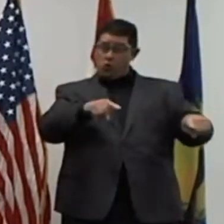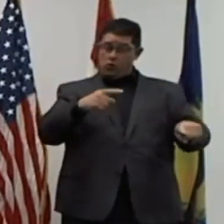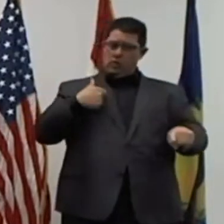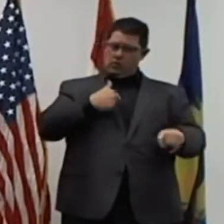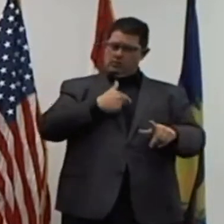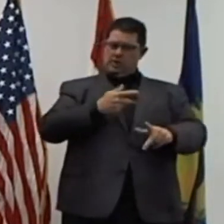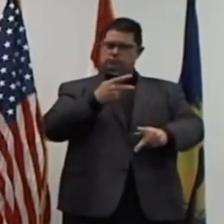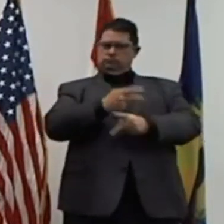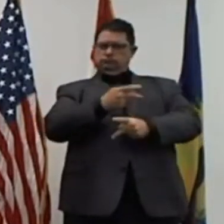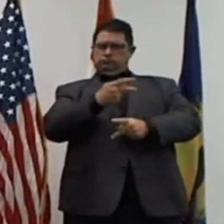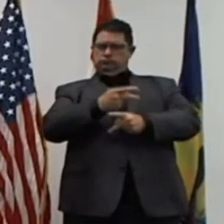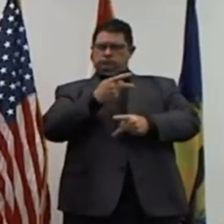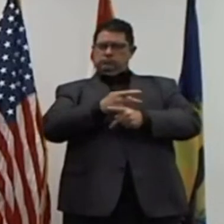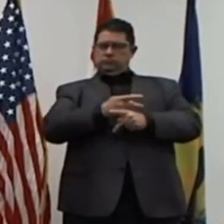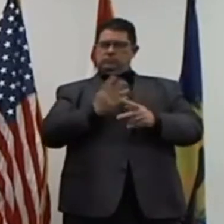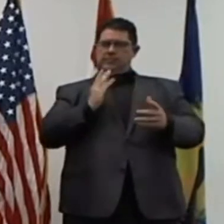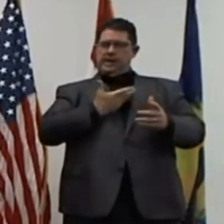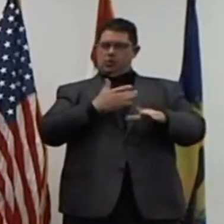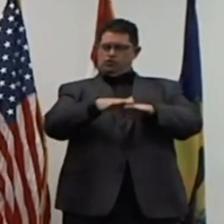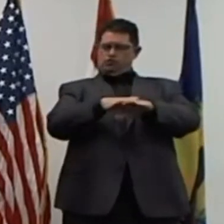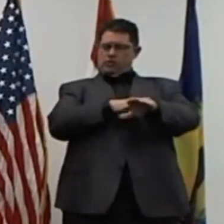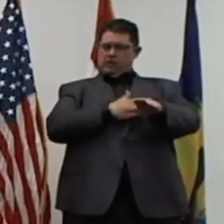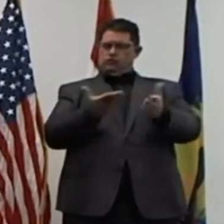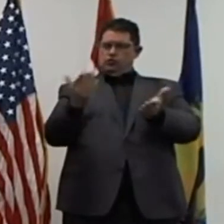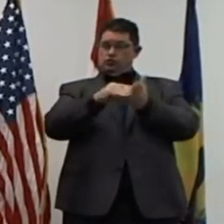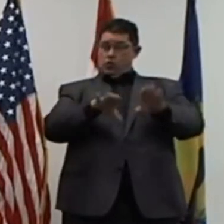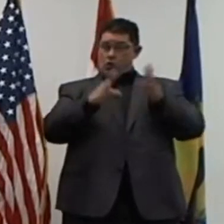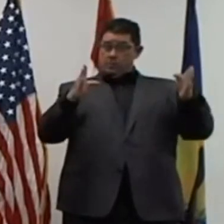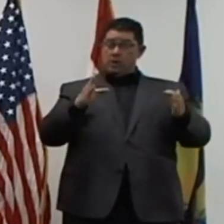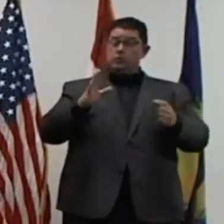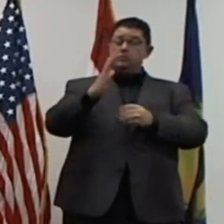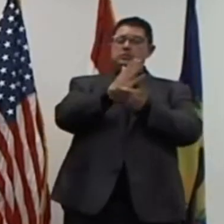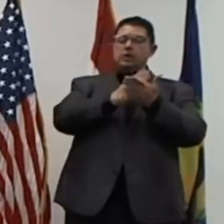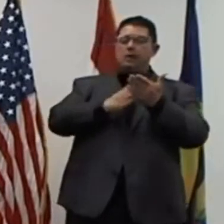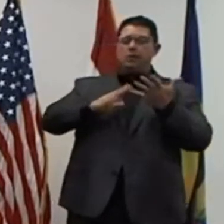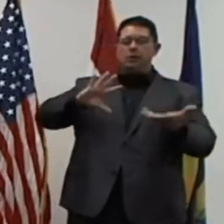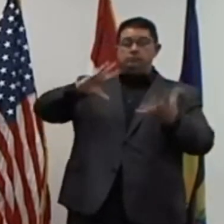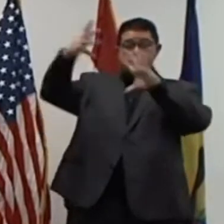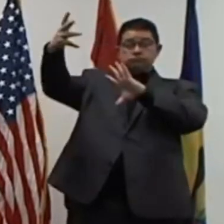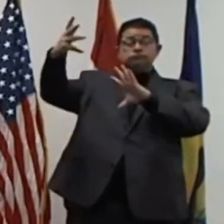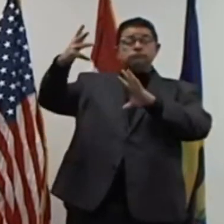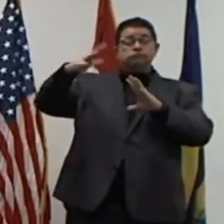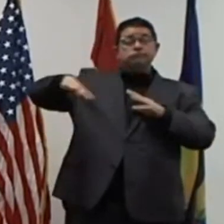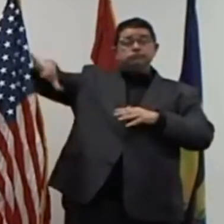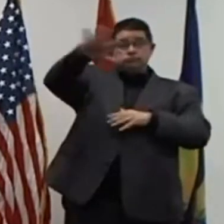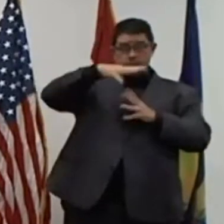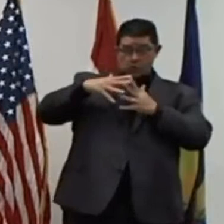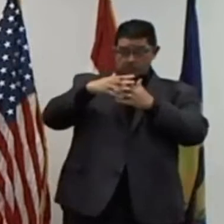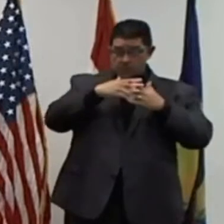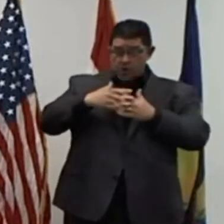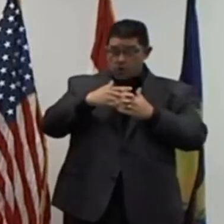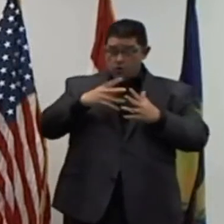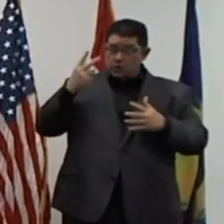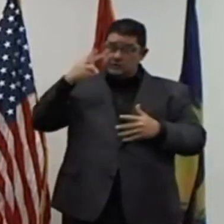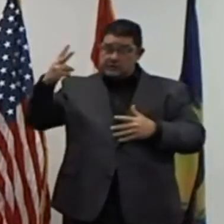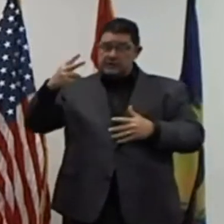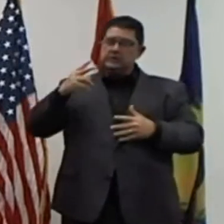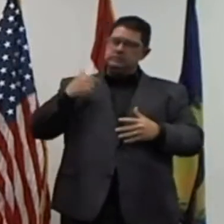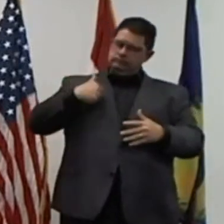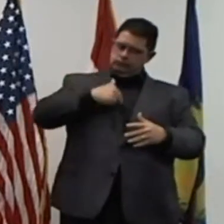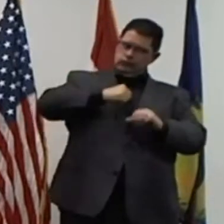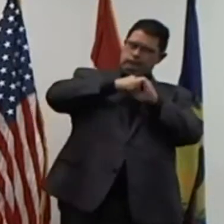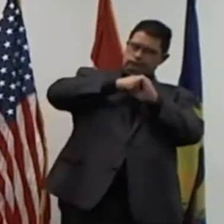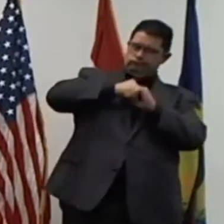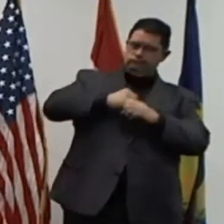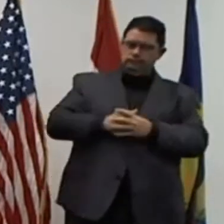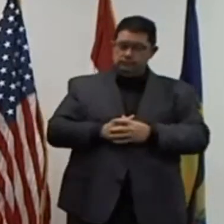reopening. This has allowed us to avoid some of the devastation that we've seen in other parts of the country. Now, with the spike in